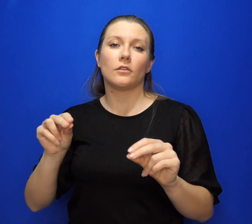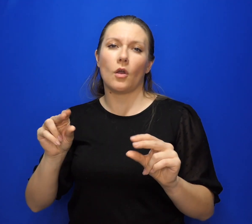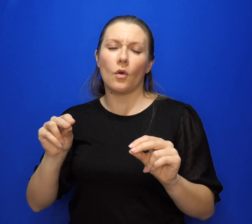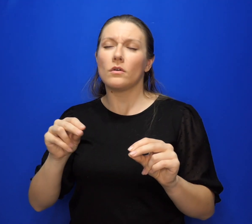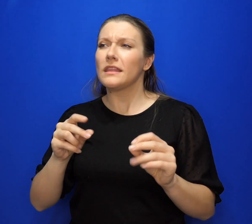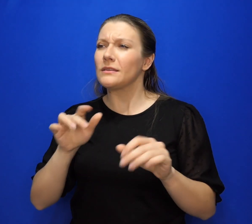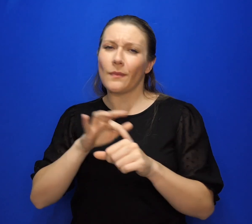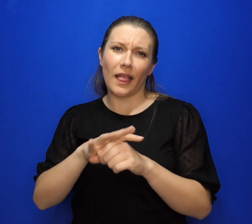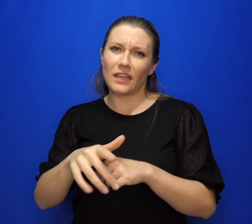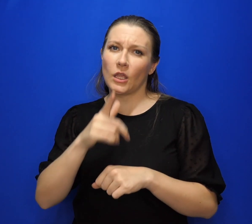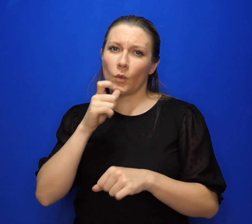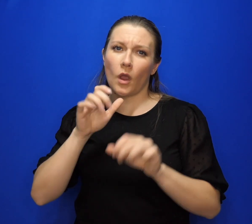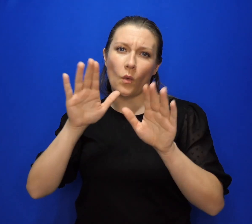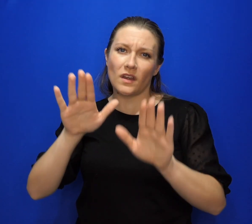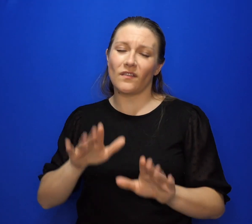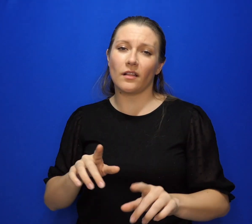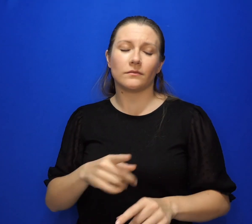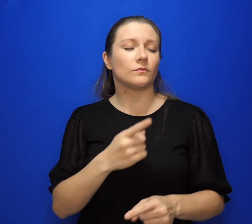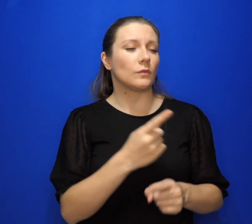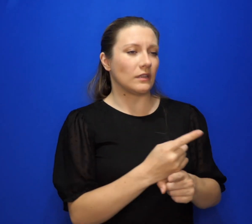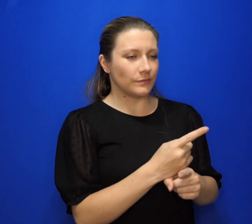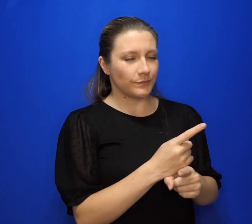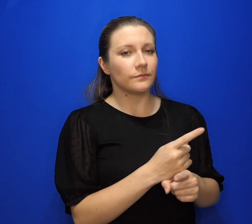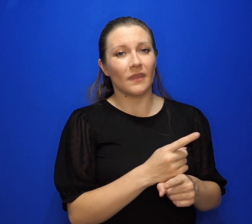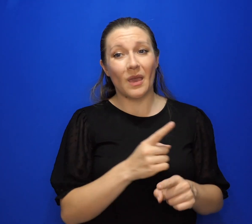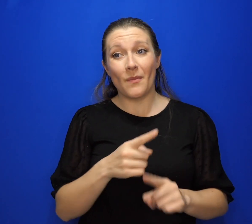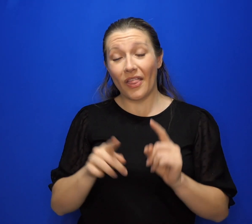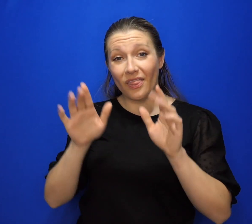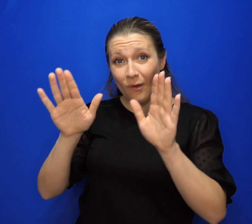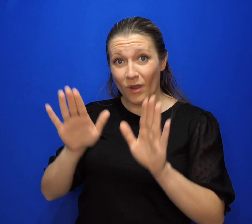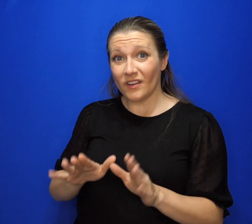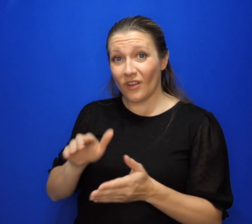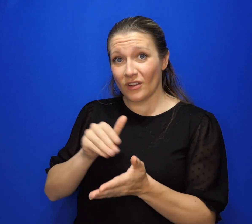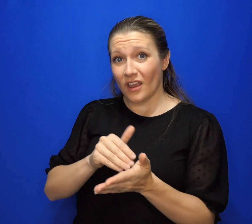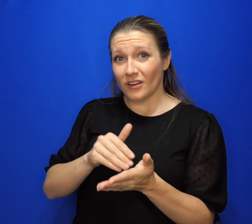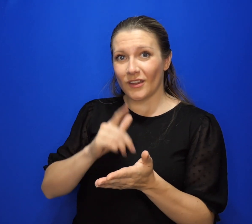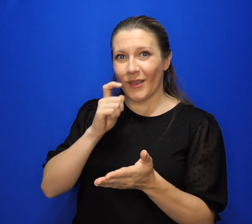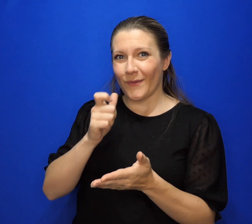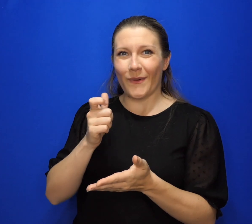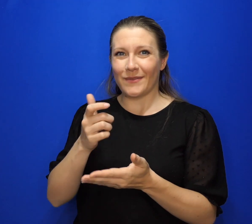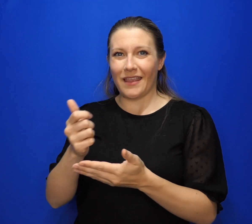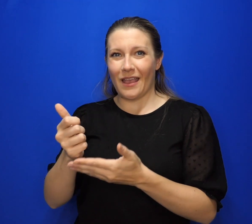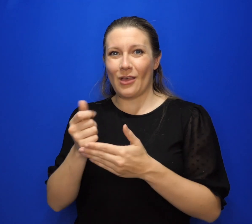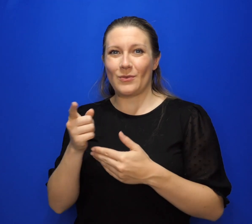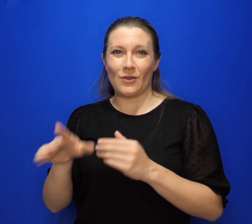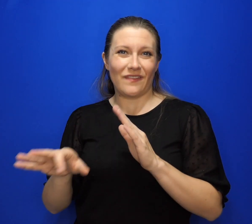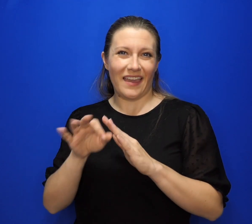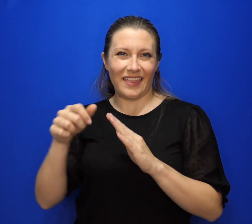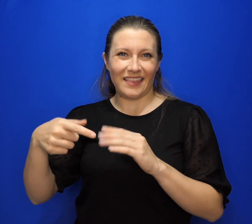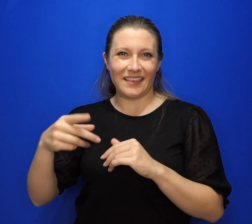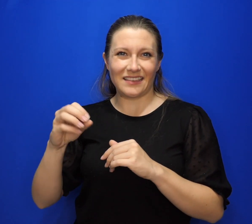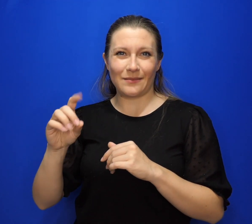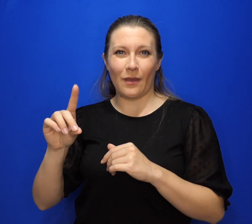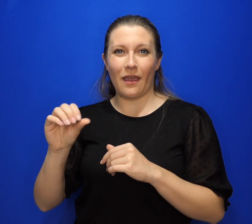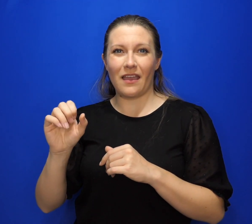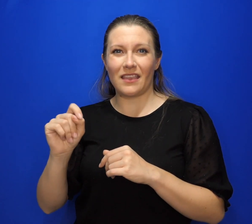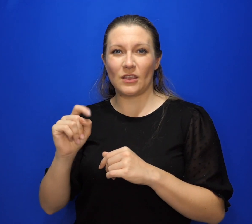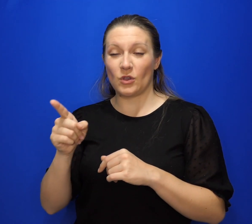you know, but the terrific ones aren't going to lead you to this podcast where you're like, what the hell is happening? You know,